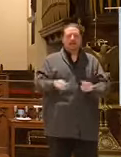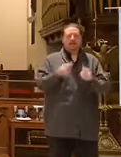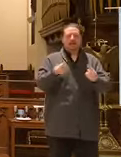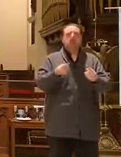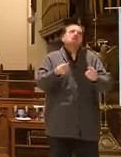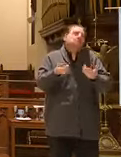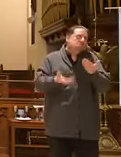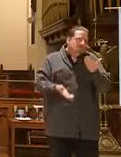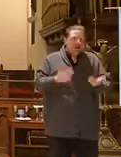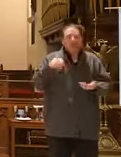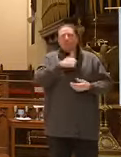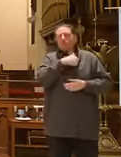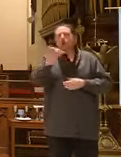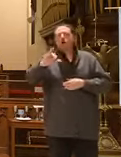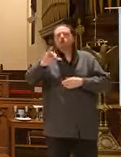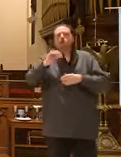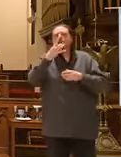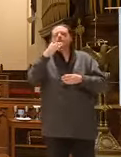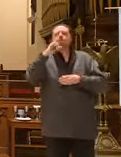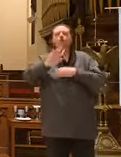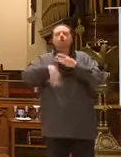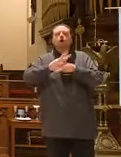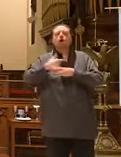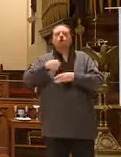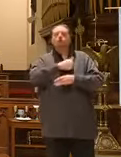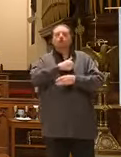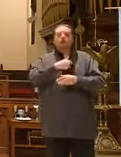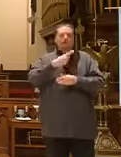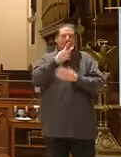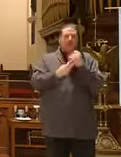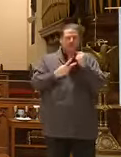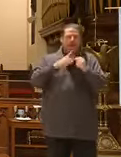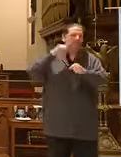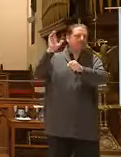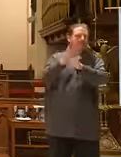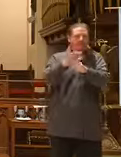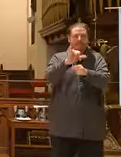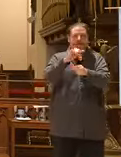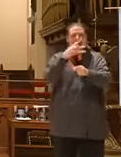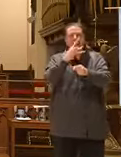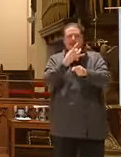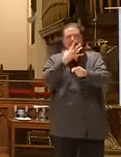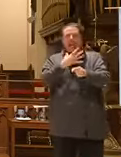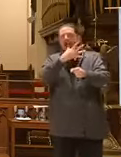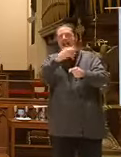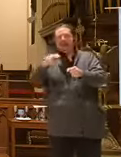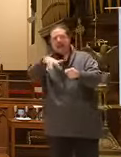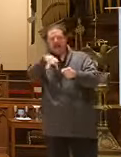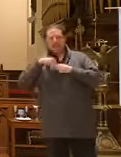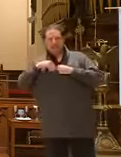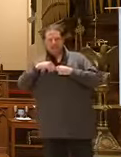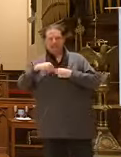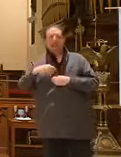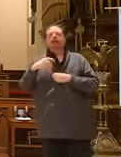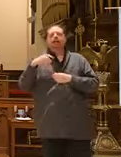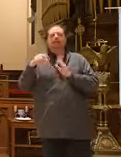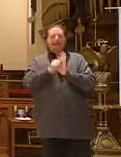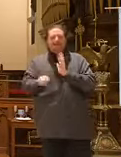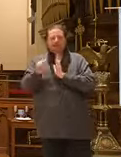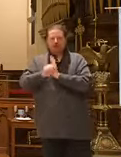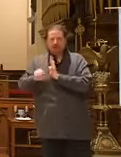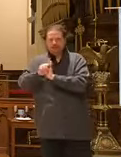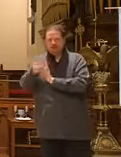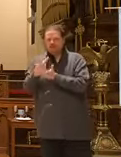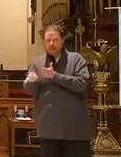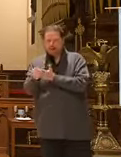Maybe we are also the light of the world when we both affirm the light and accept the deficiencies and